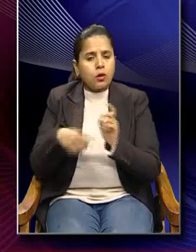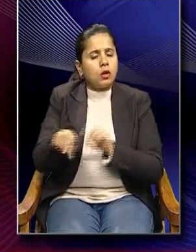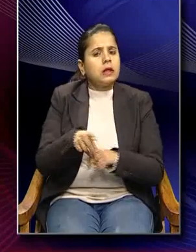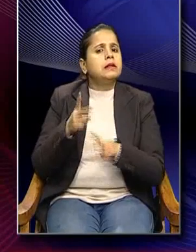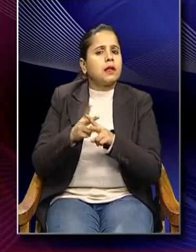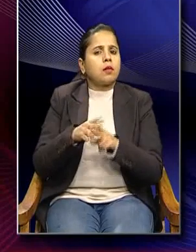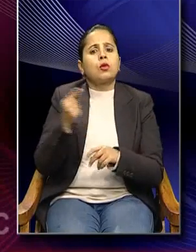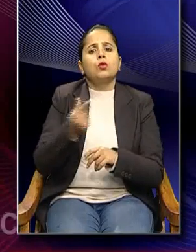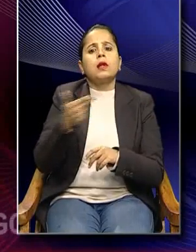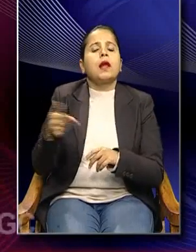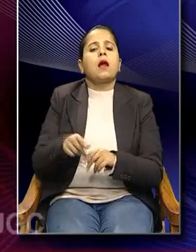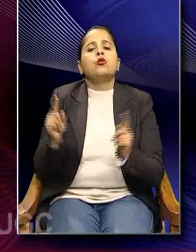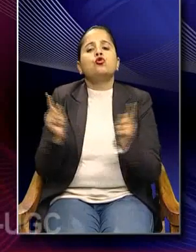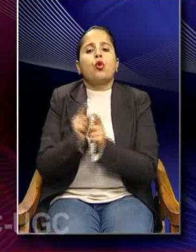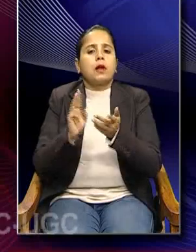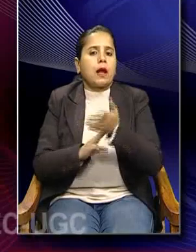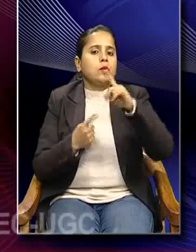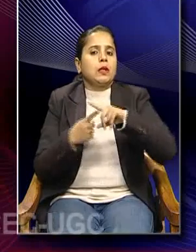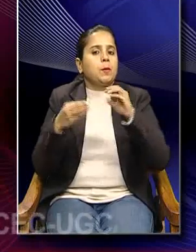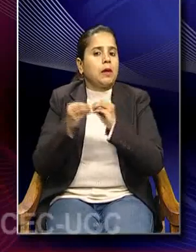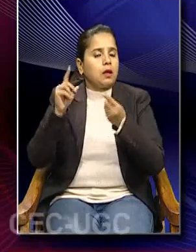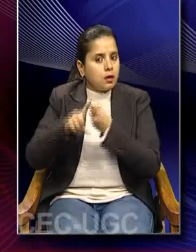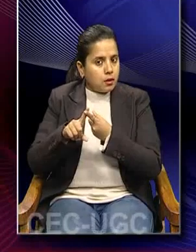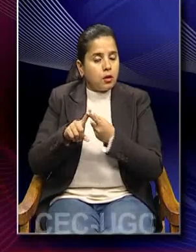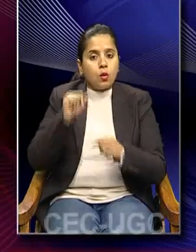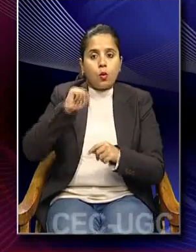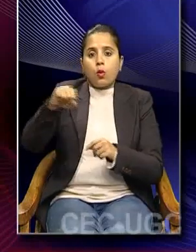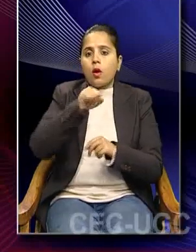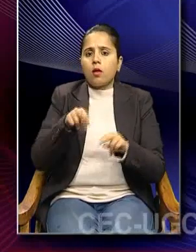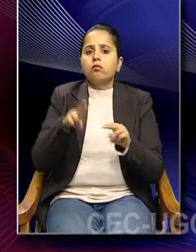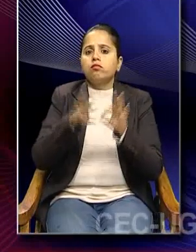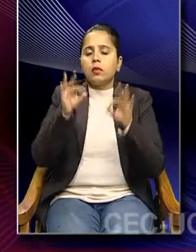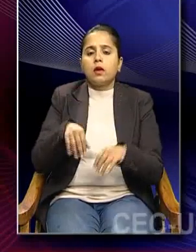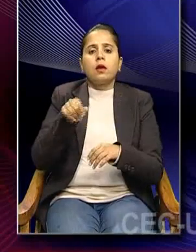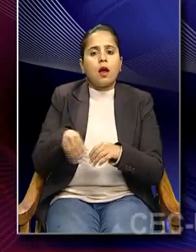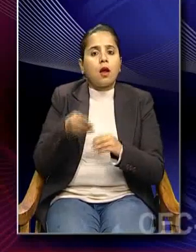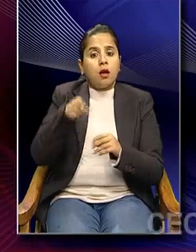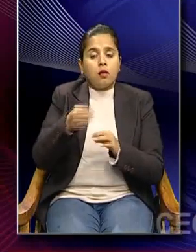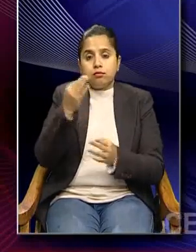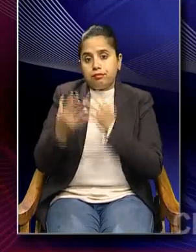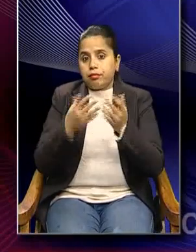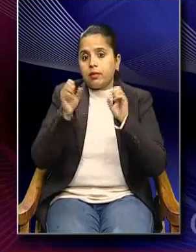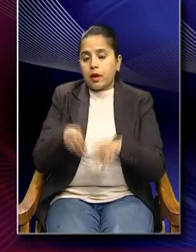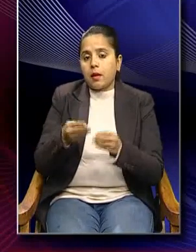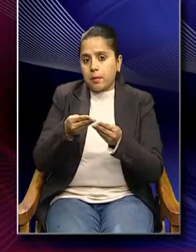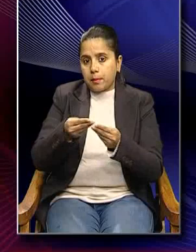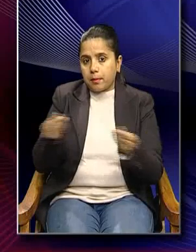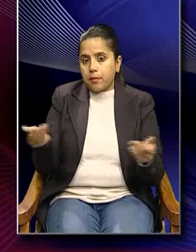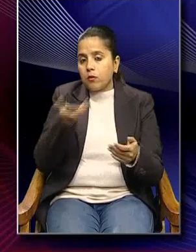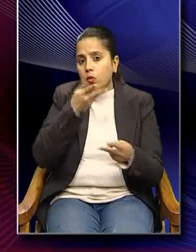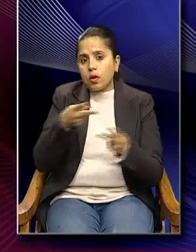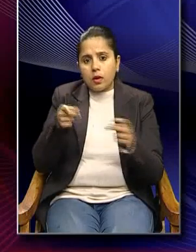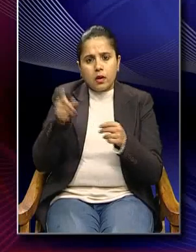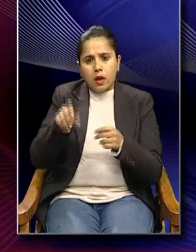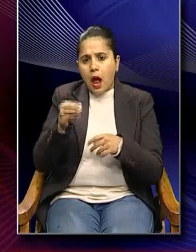commonly known as MTBE. So it is a flammable liquid that has been used as an additive